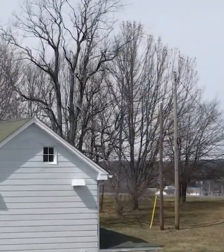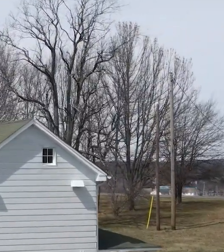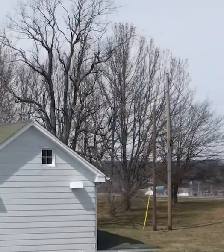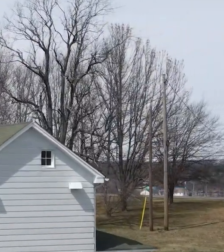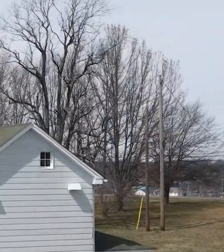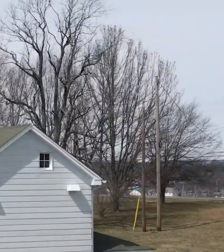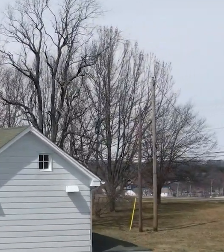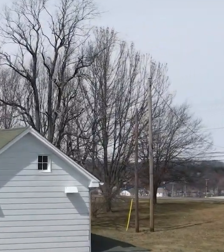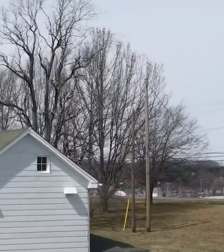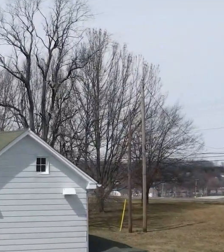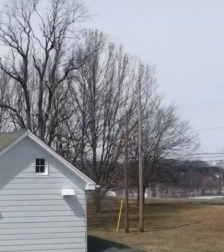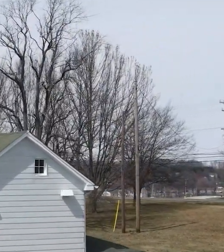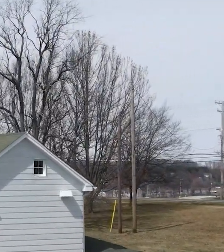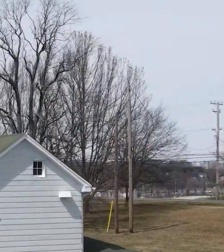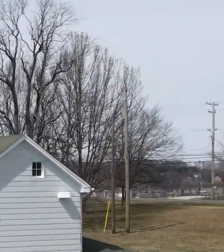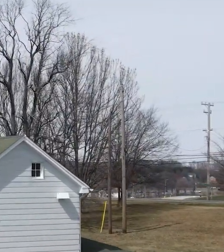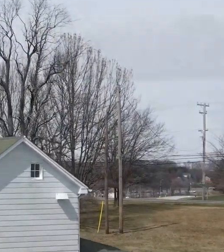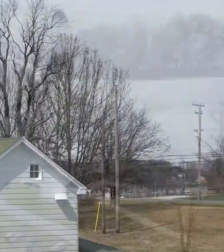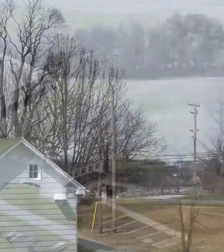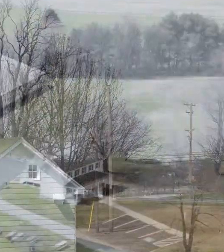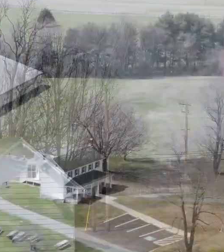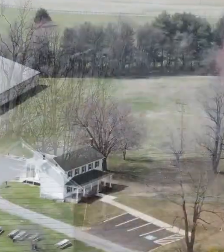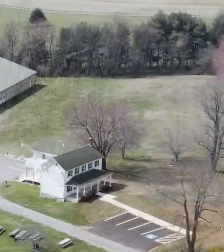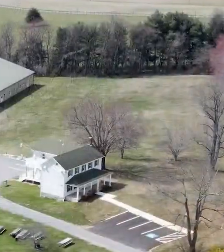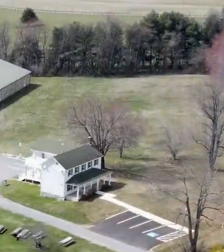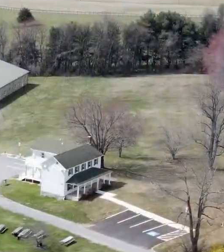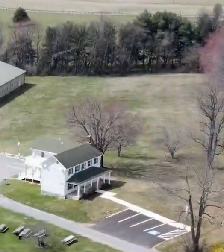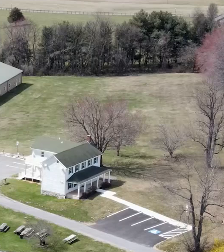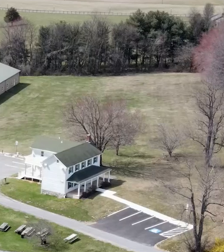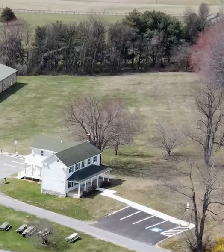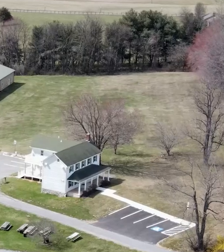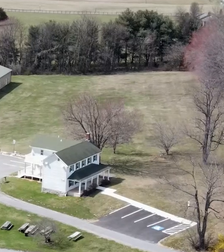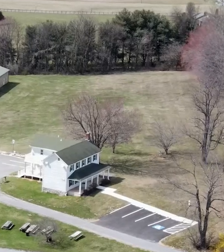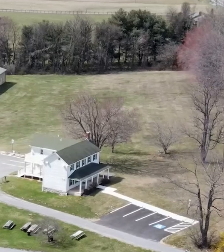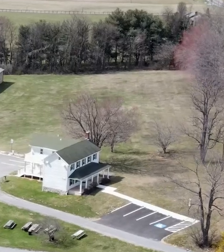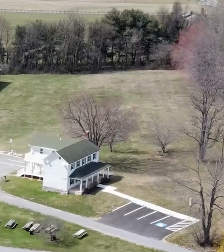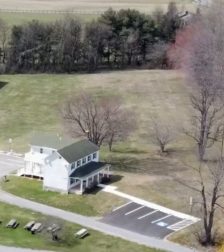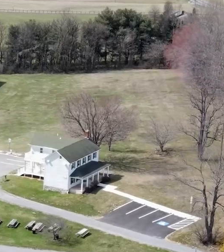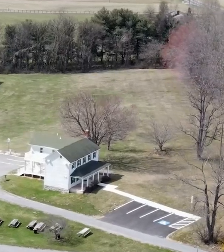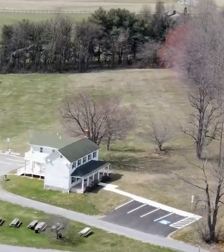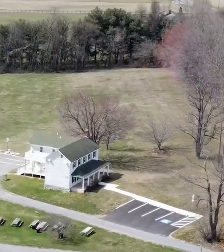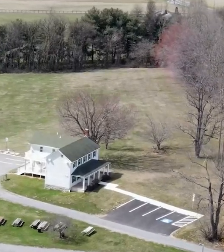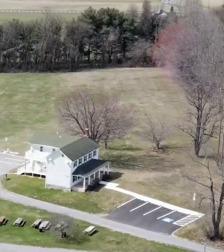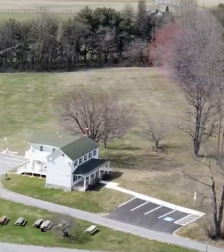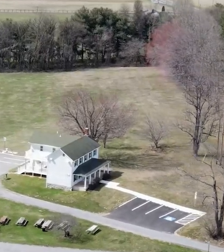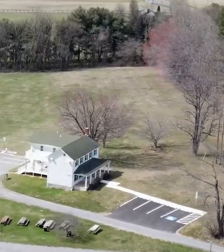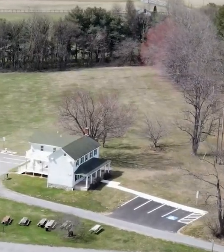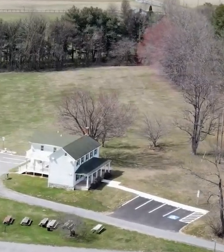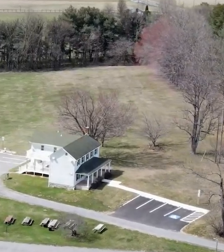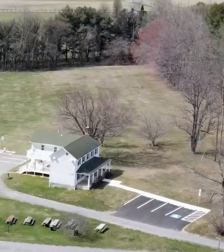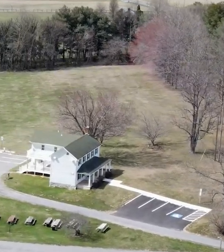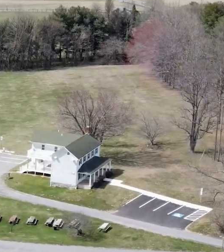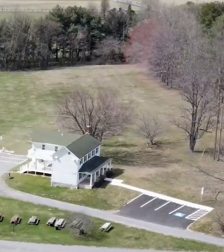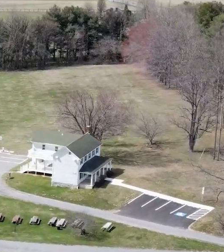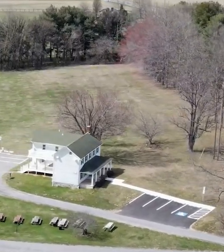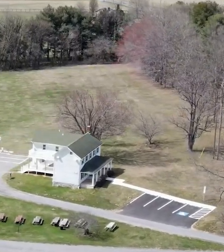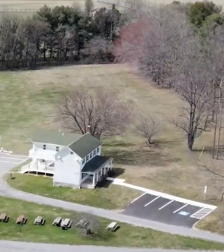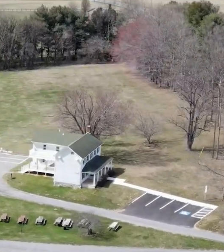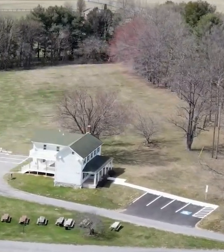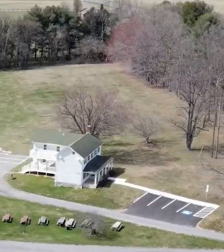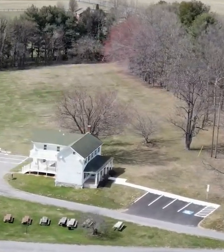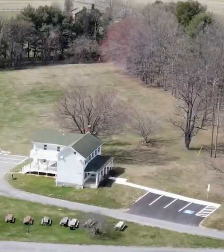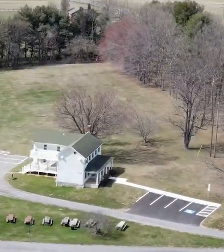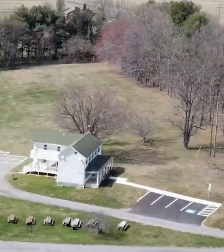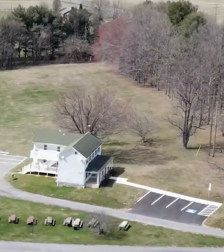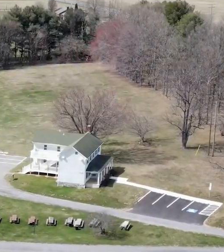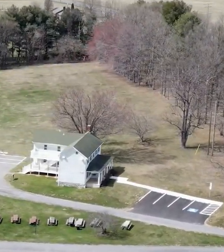to embrace the sunshine and warmth, especially after months of cold winters, record heat and dry conditions have a